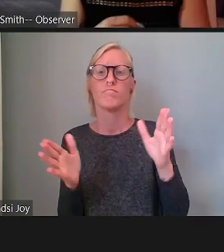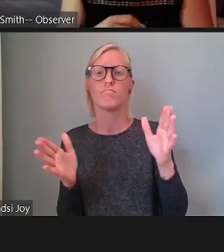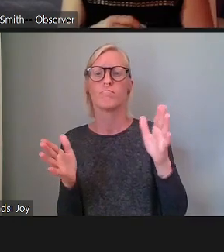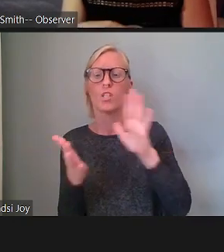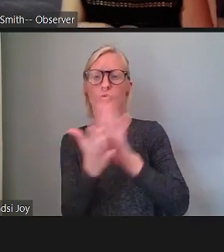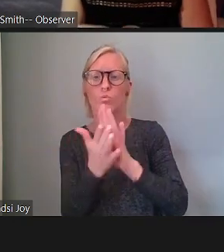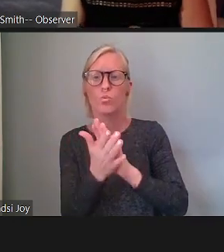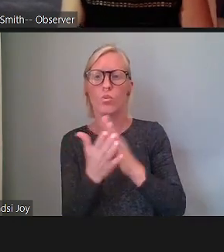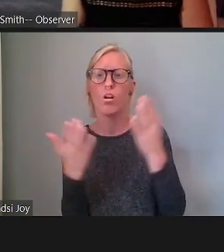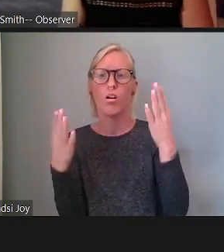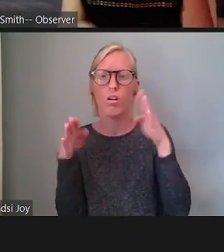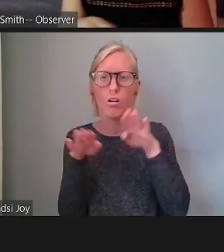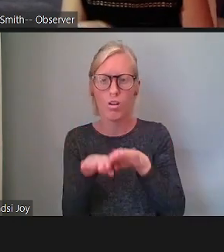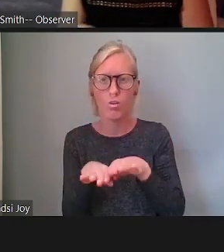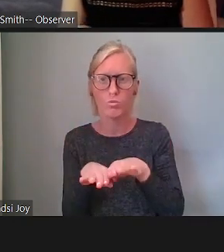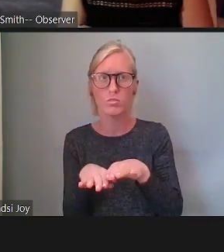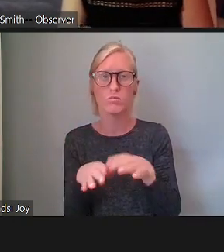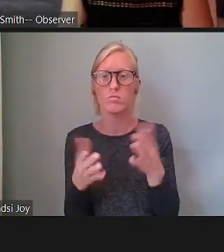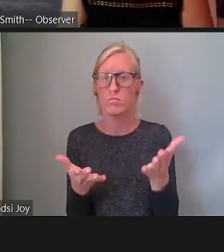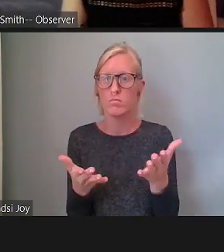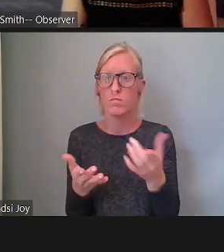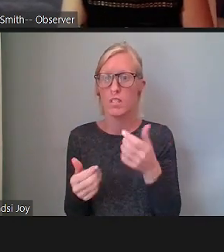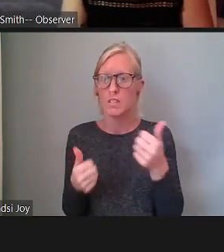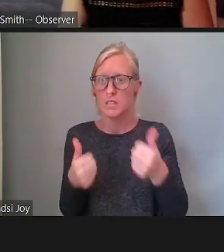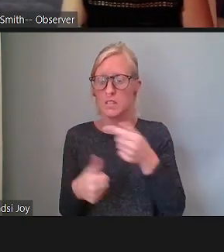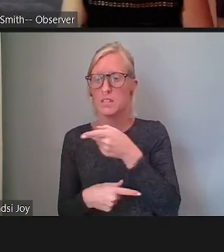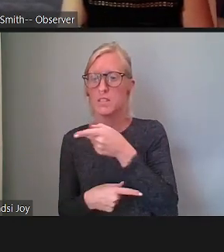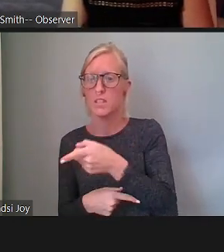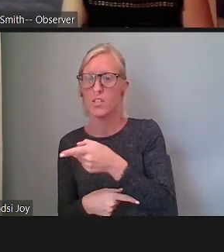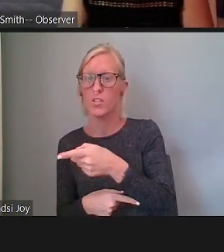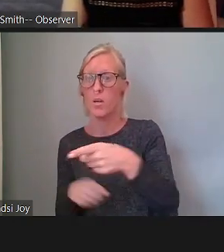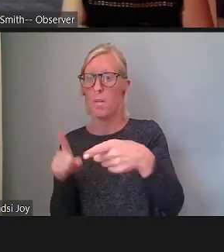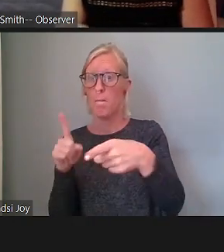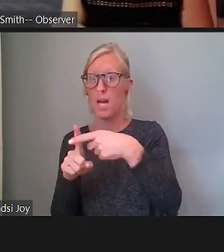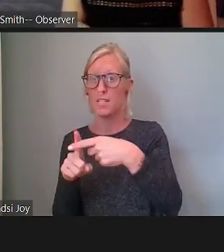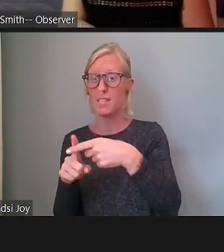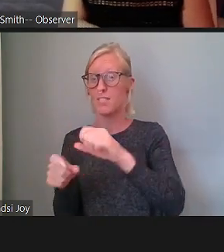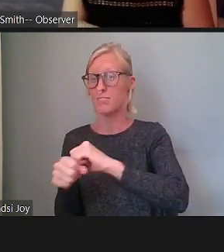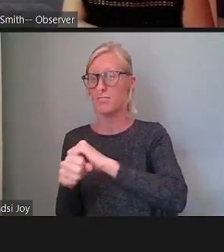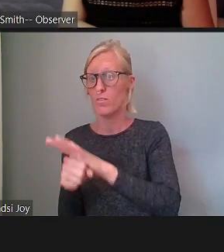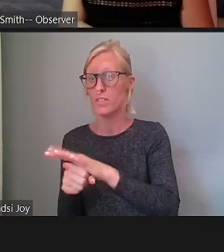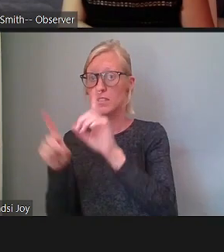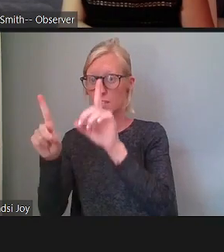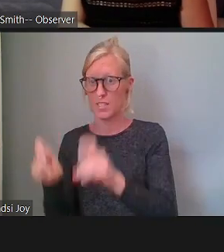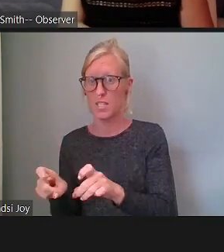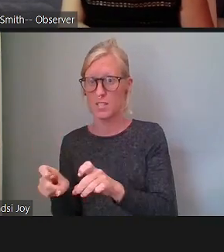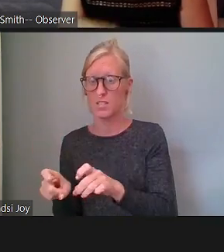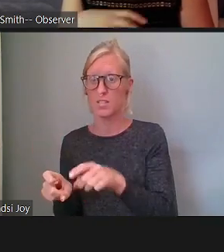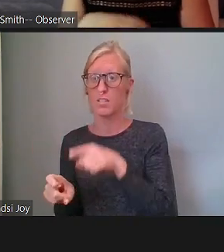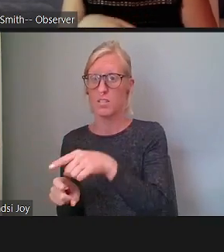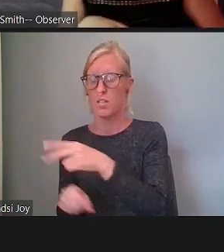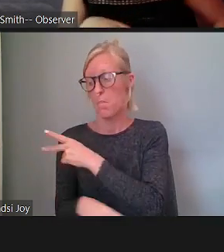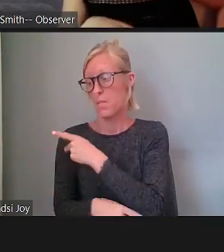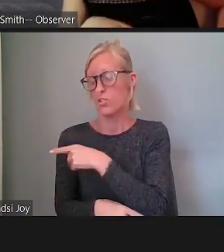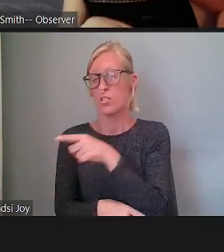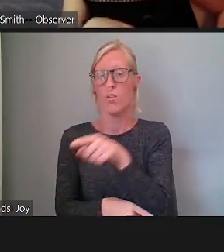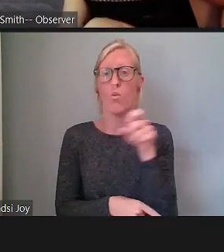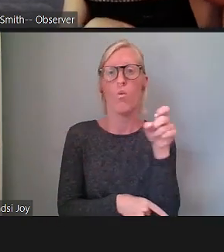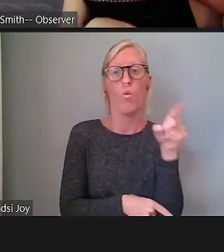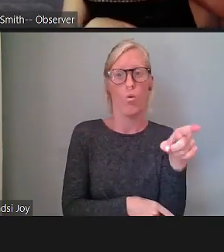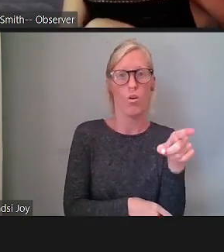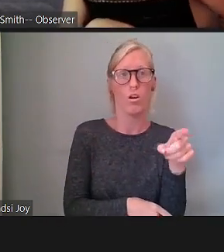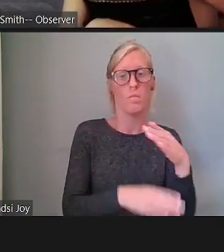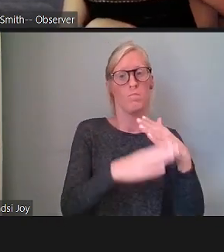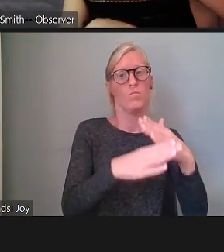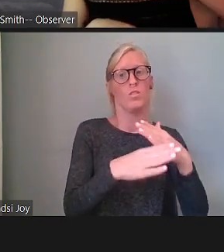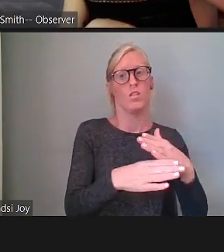is a confirmed COVID-19 patient or as a